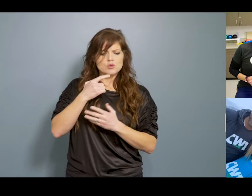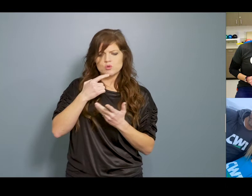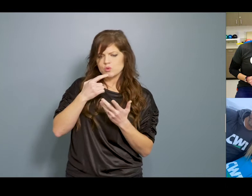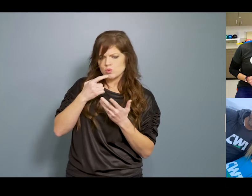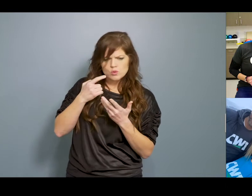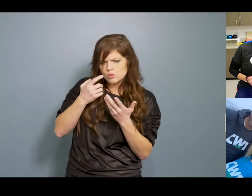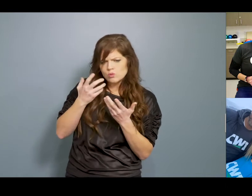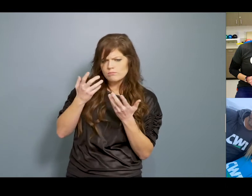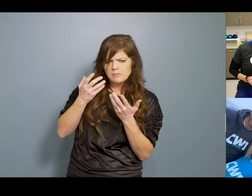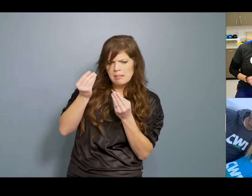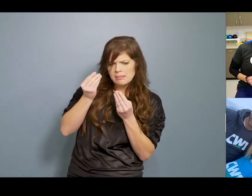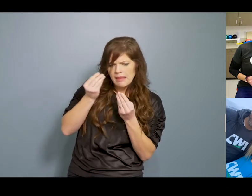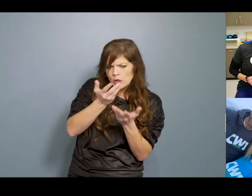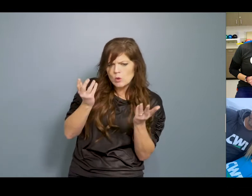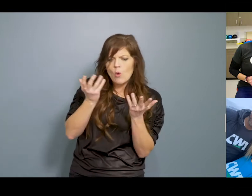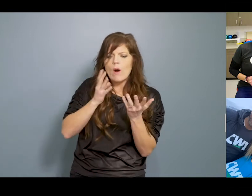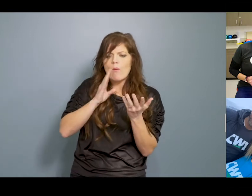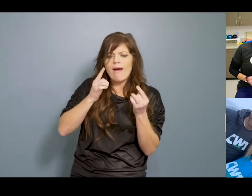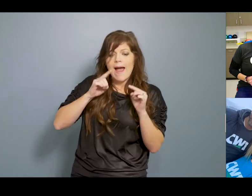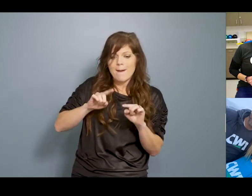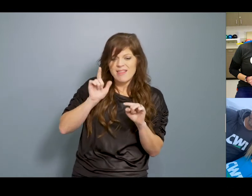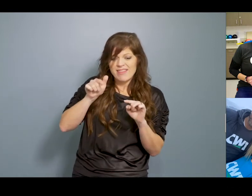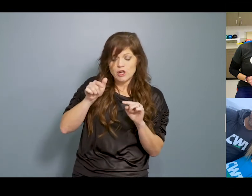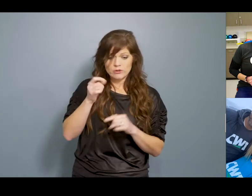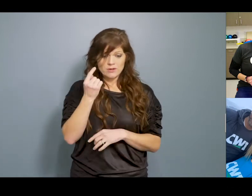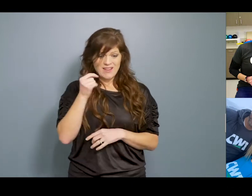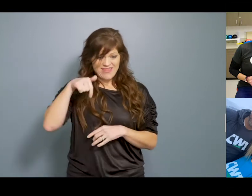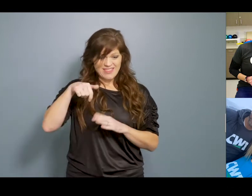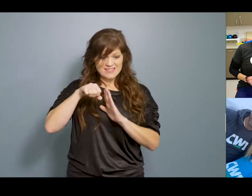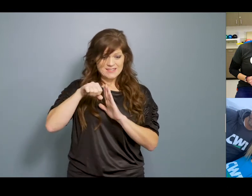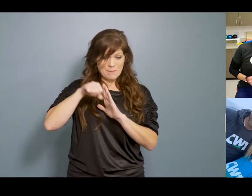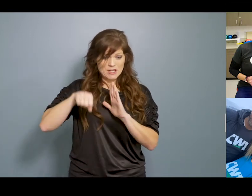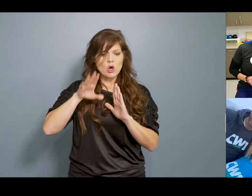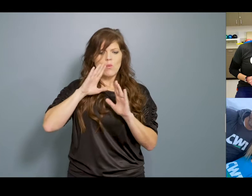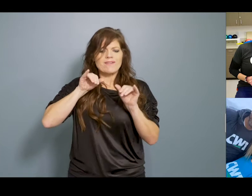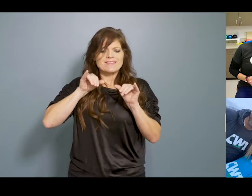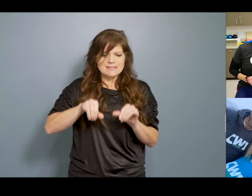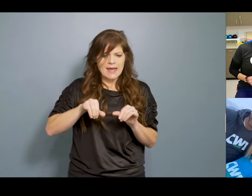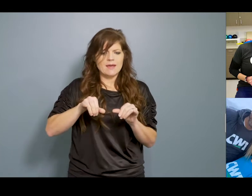with commencement this year. It will be virtual. We've made that decision. It is the safe